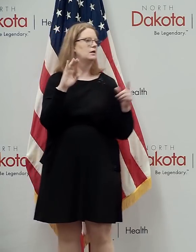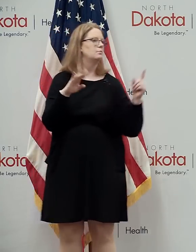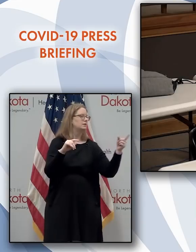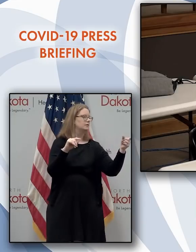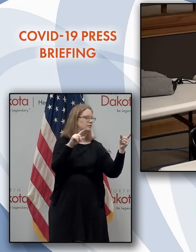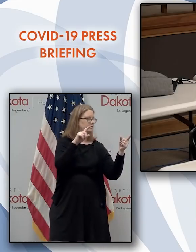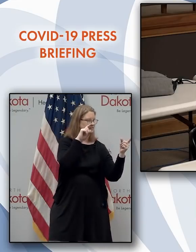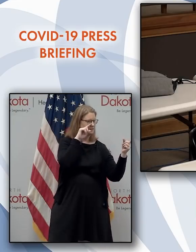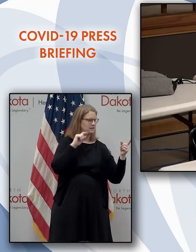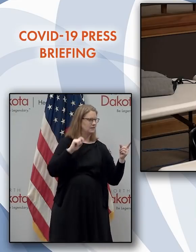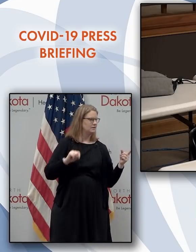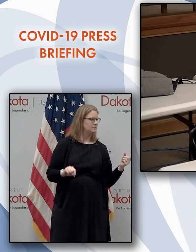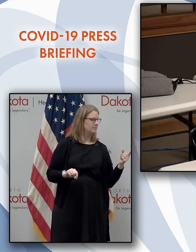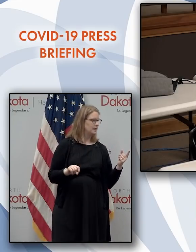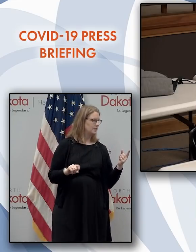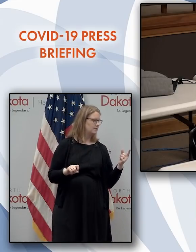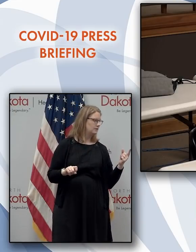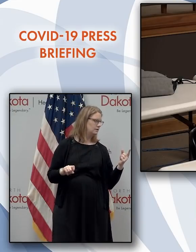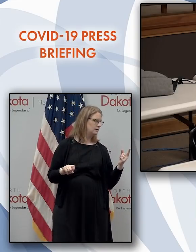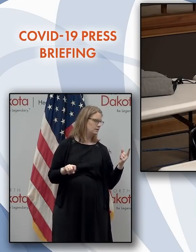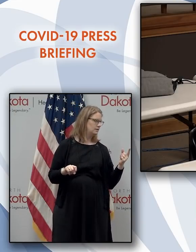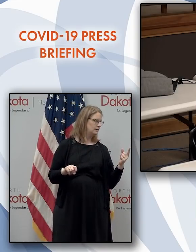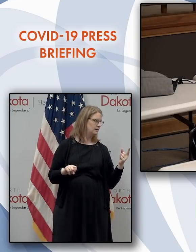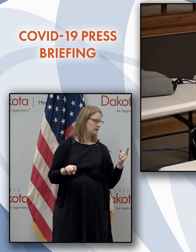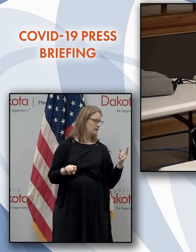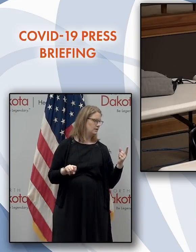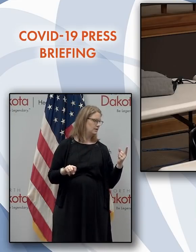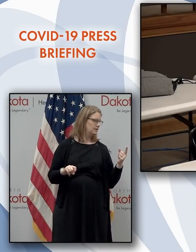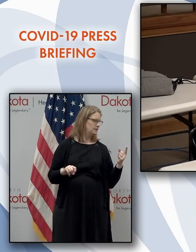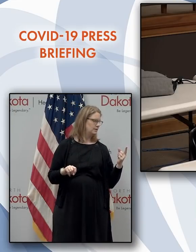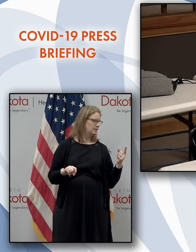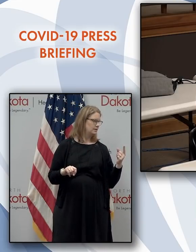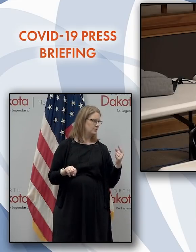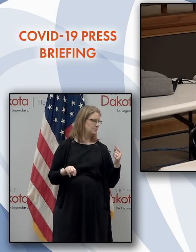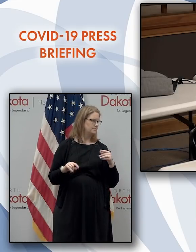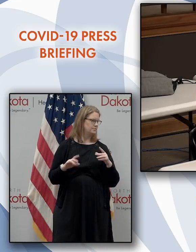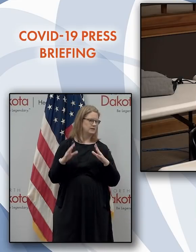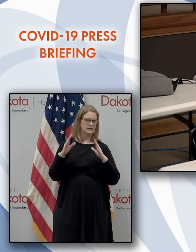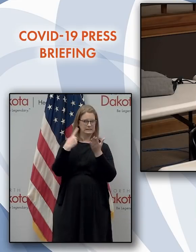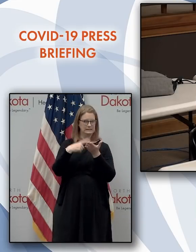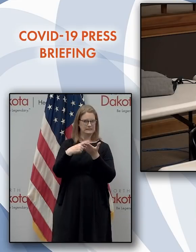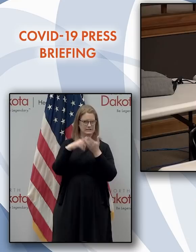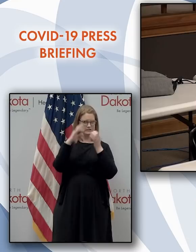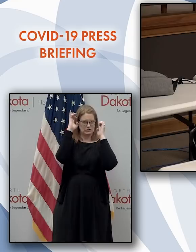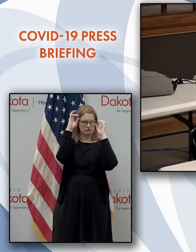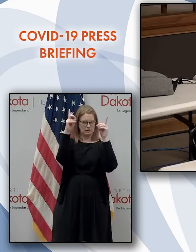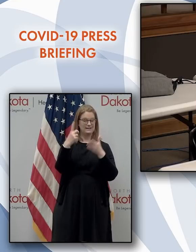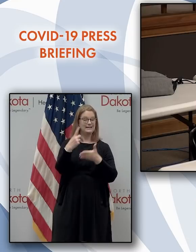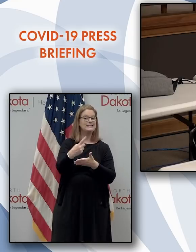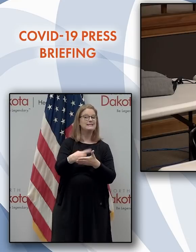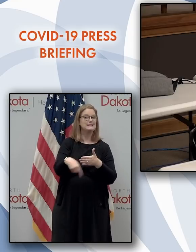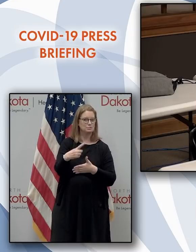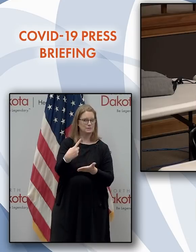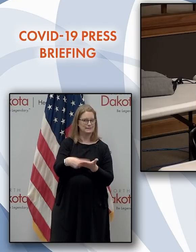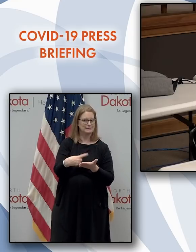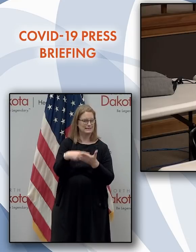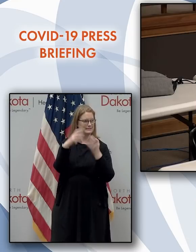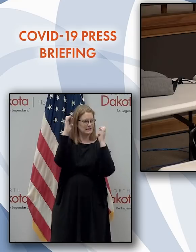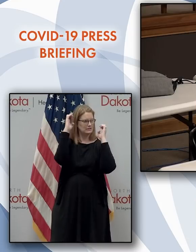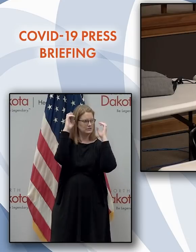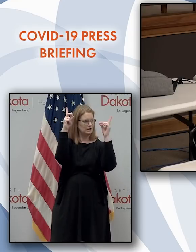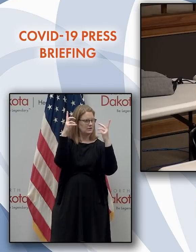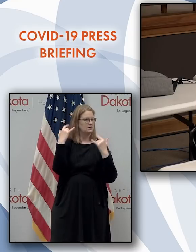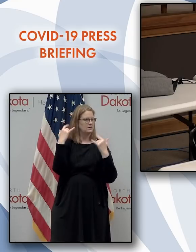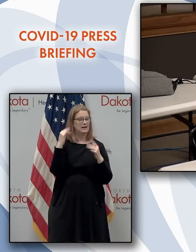kind of walked into my question a little bit, talking about education. You said you're going to be highlighting a lot of it next week. However, the